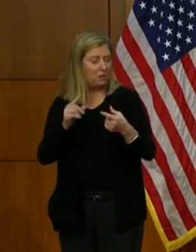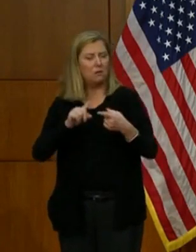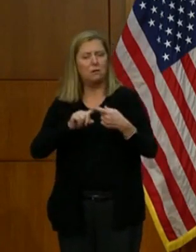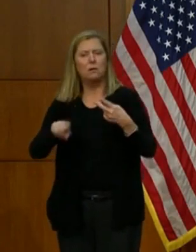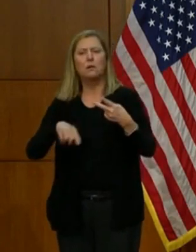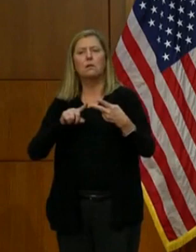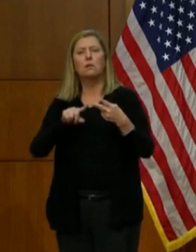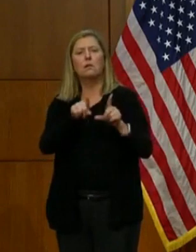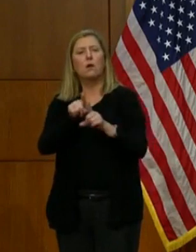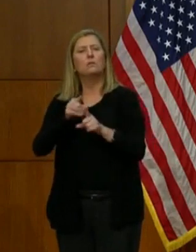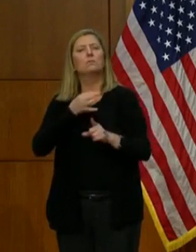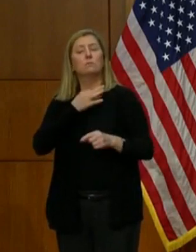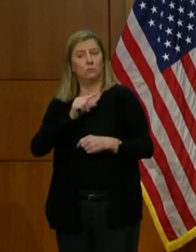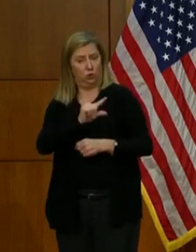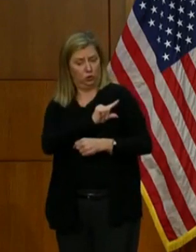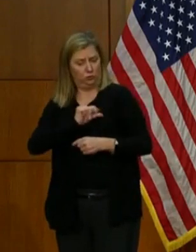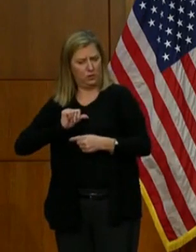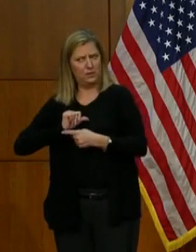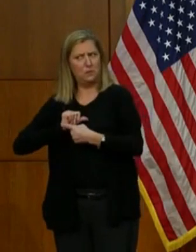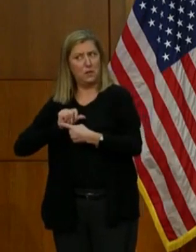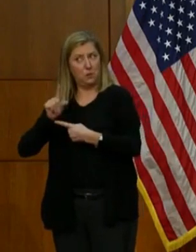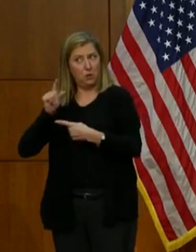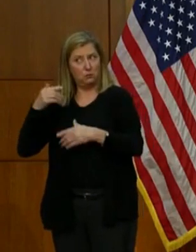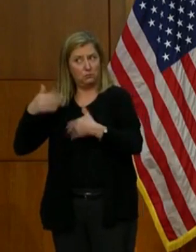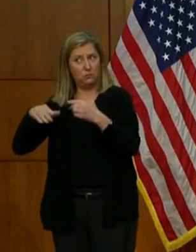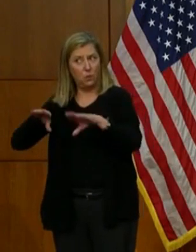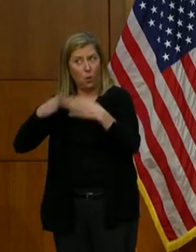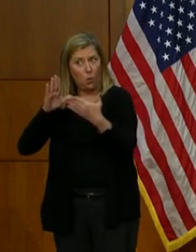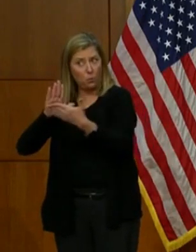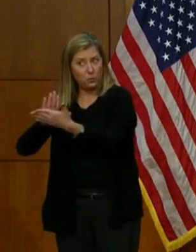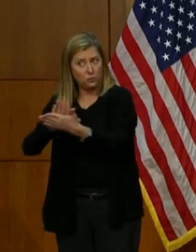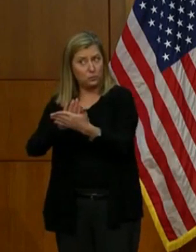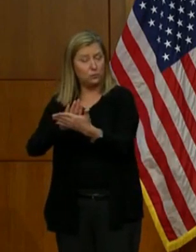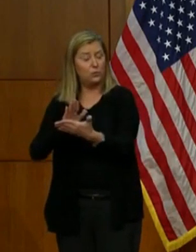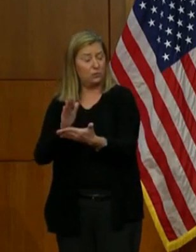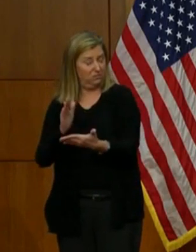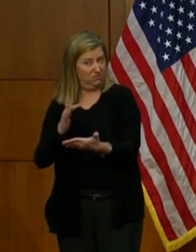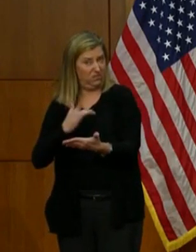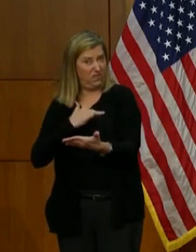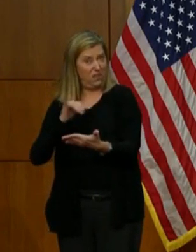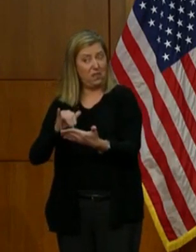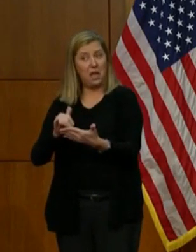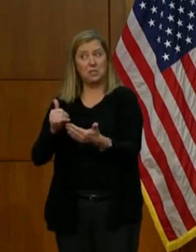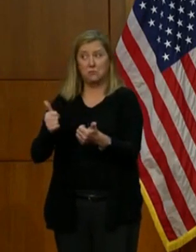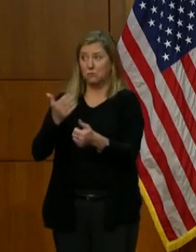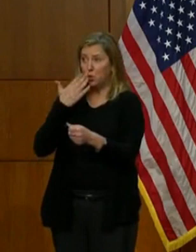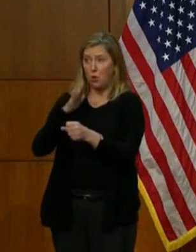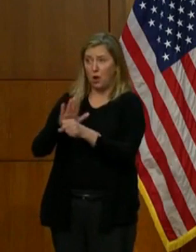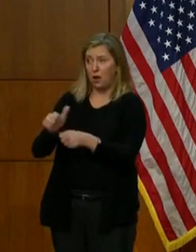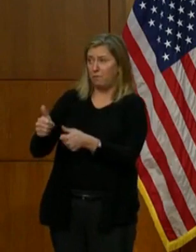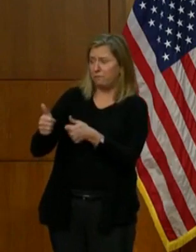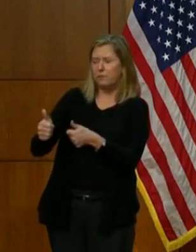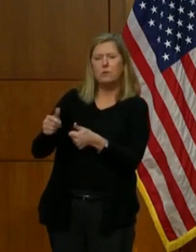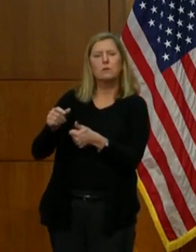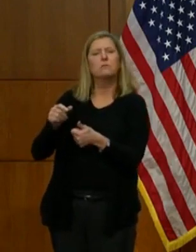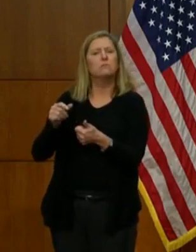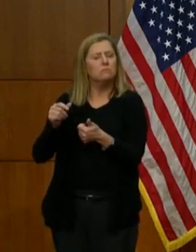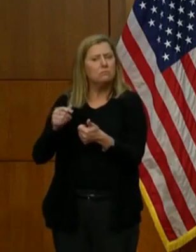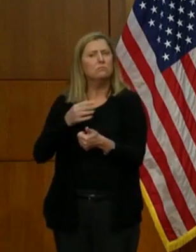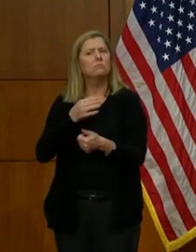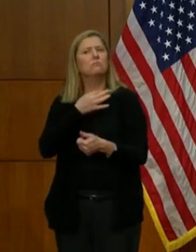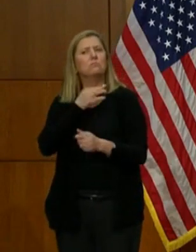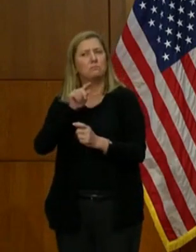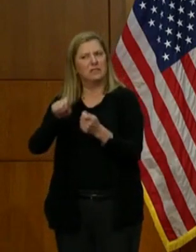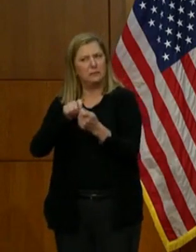Assembly to move along opening up schools? Do you think that those are enough, and specifically the effort to